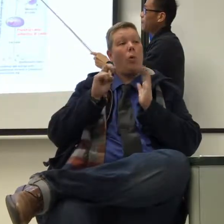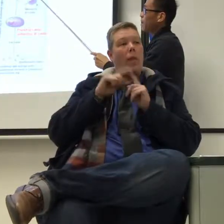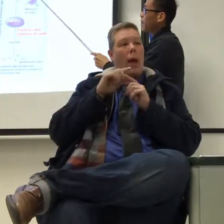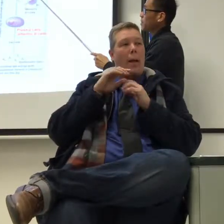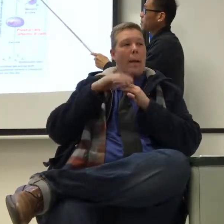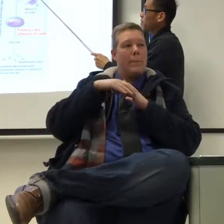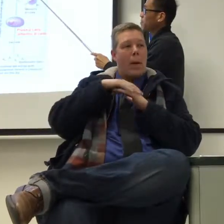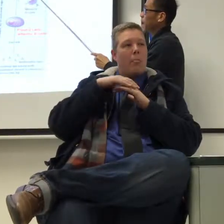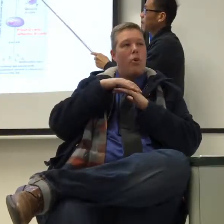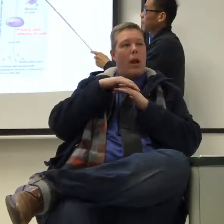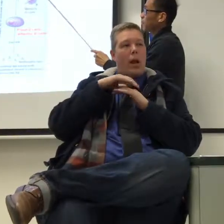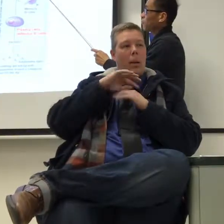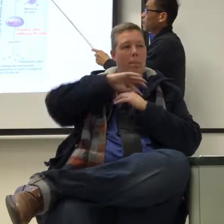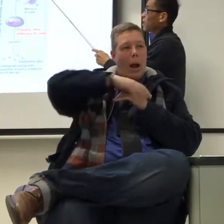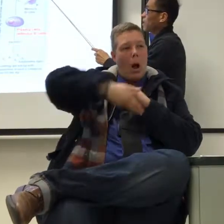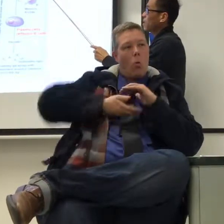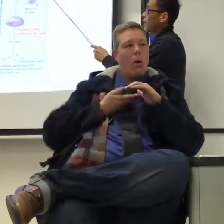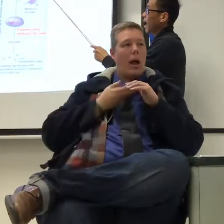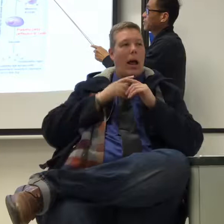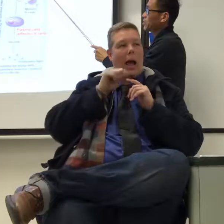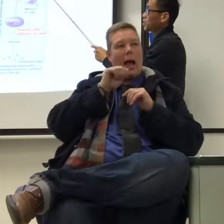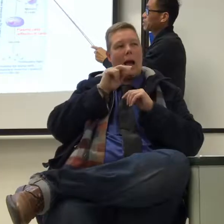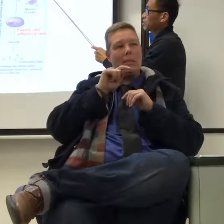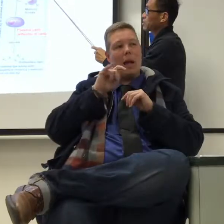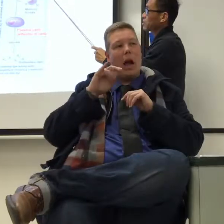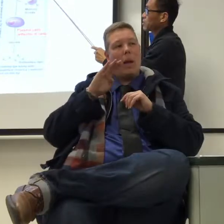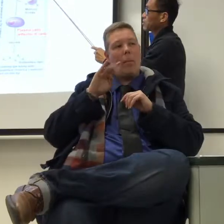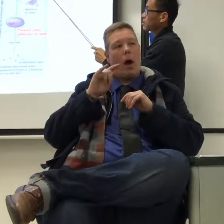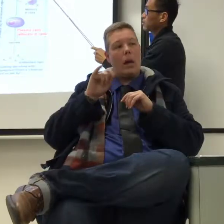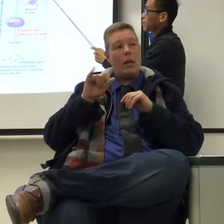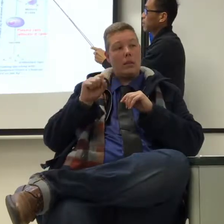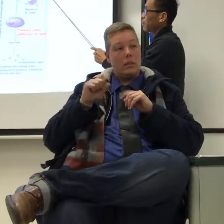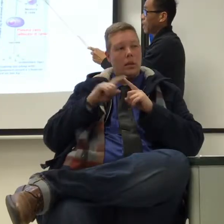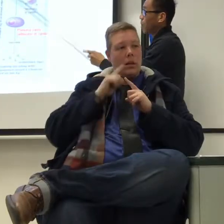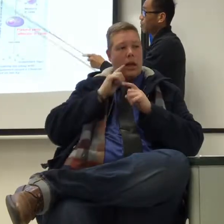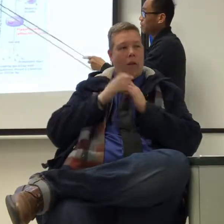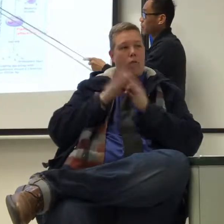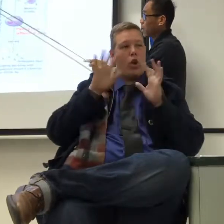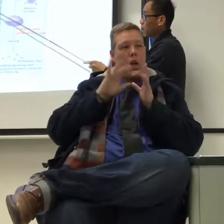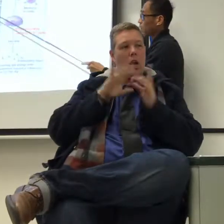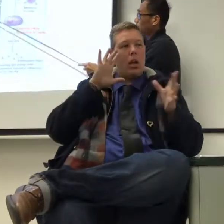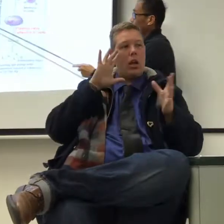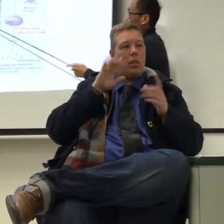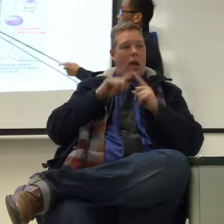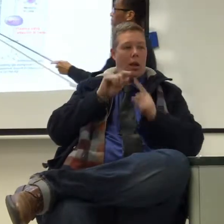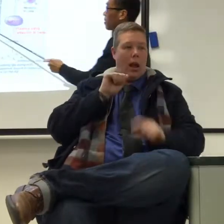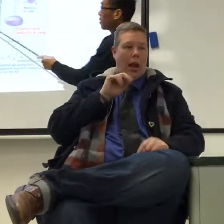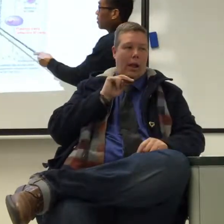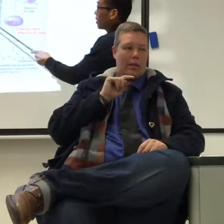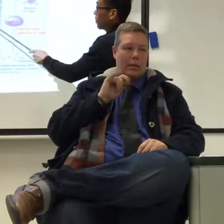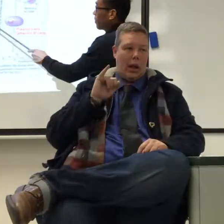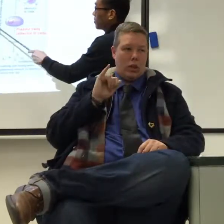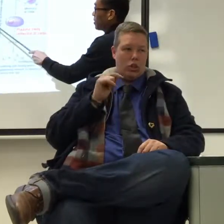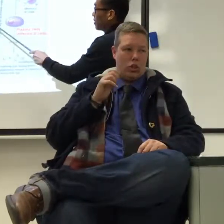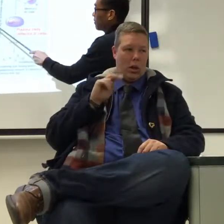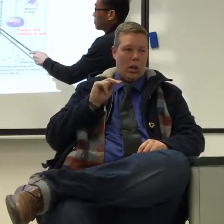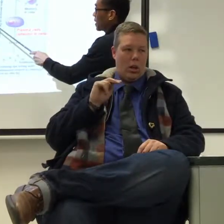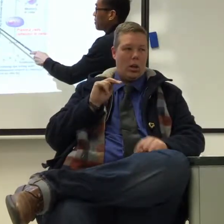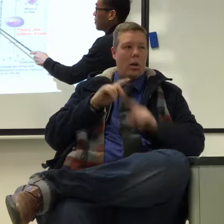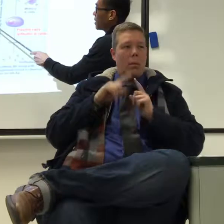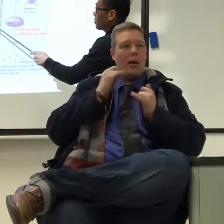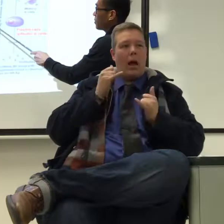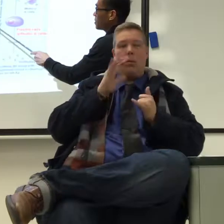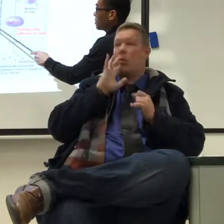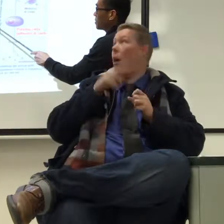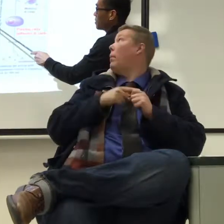membrane-bound antibodies can bind the free antigen. But now we're going to talk about the T-lips.